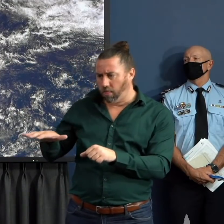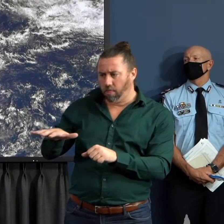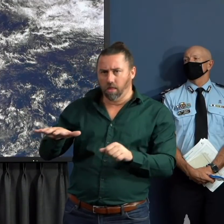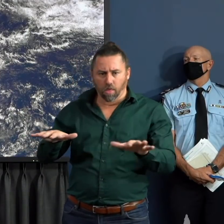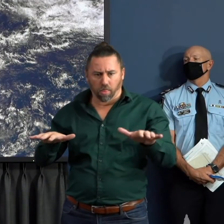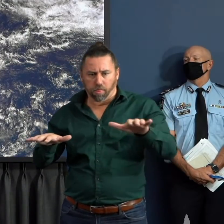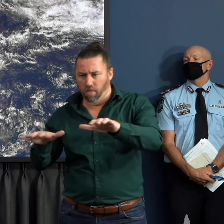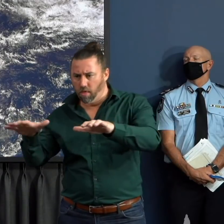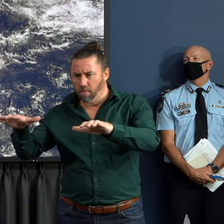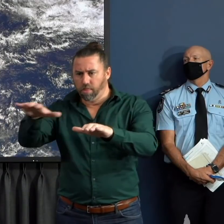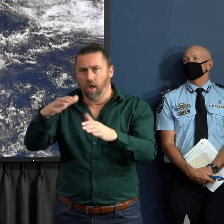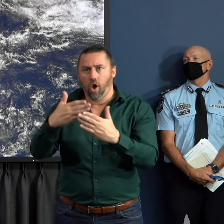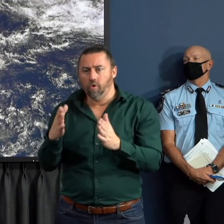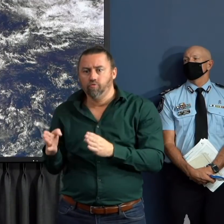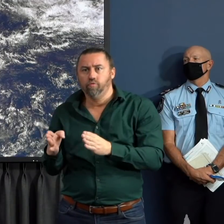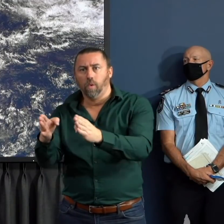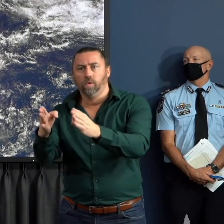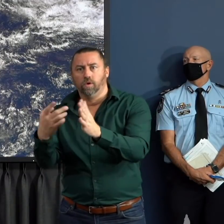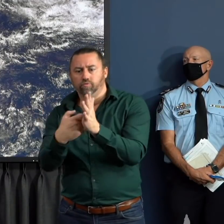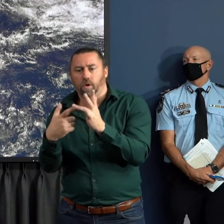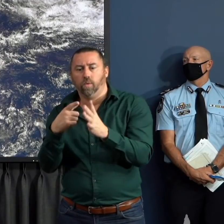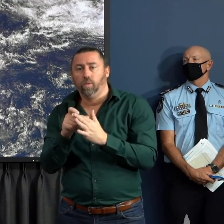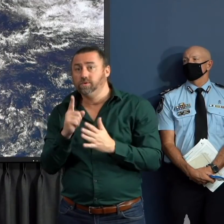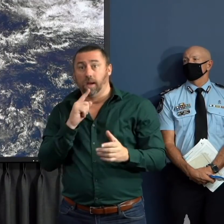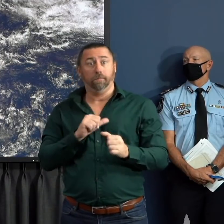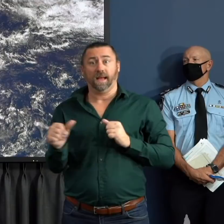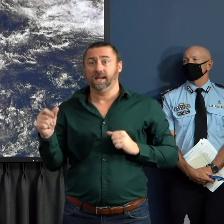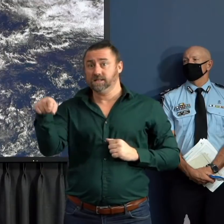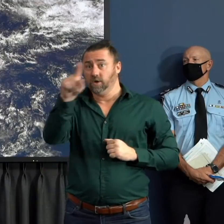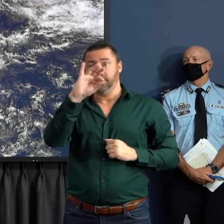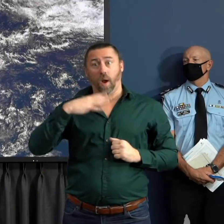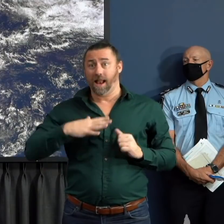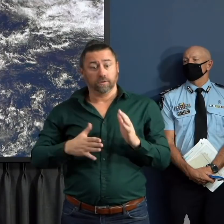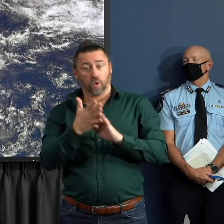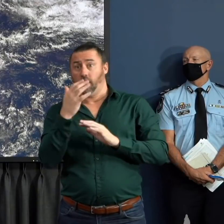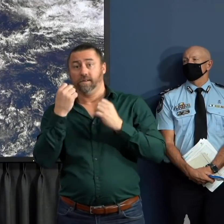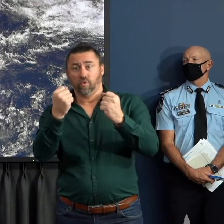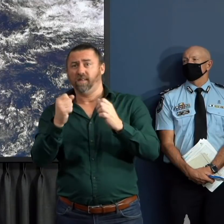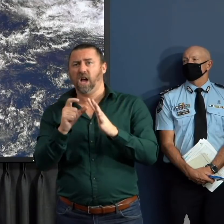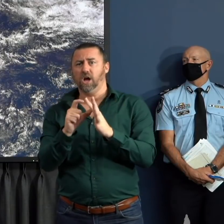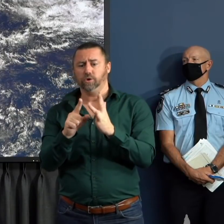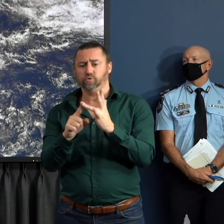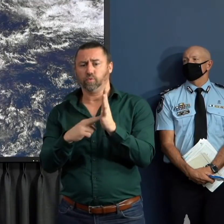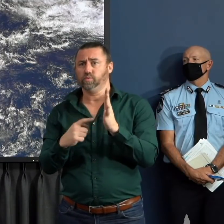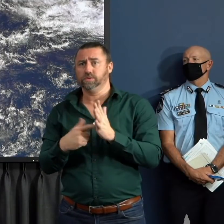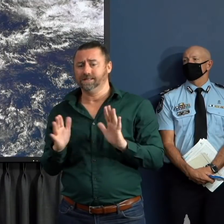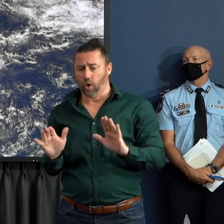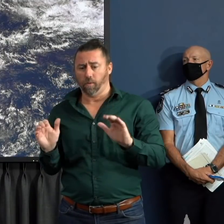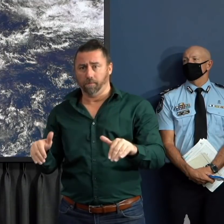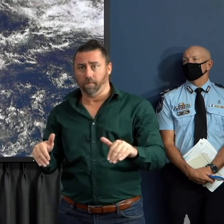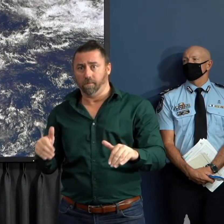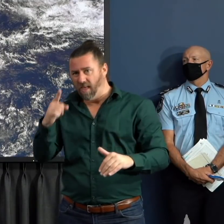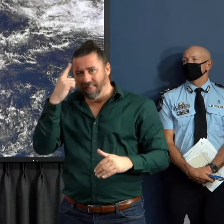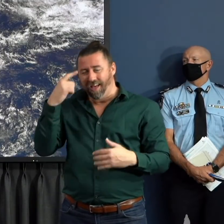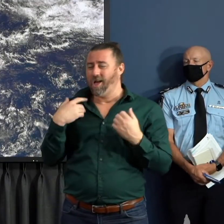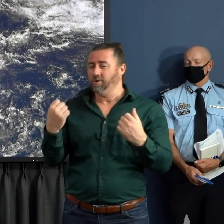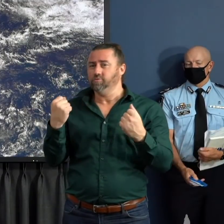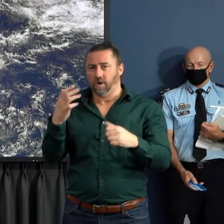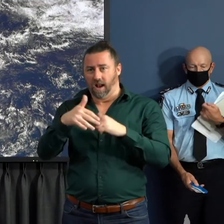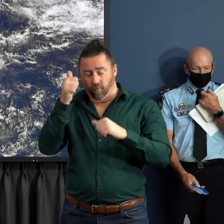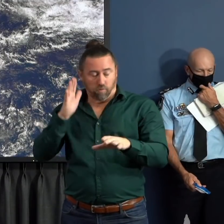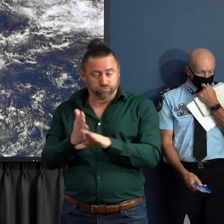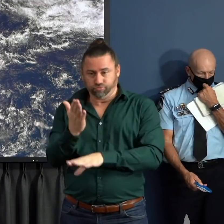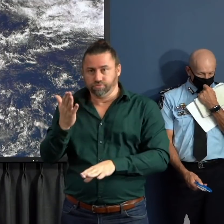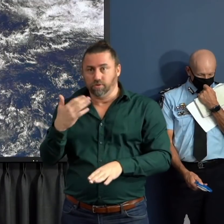do re-emphasise that message. If you don't need to be out, don't be out, because there's a lot of roads cut that won't be